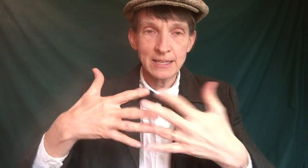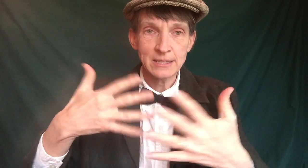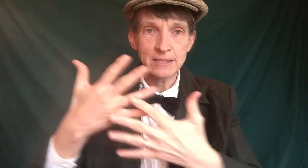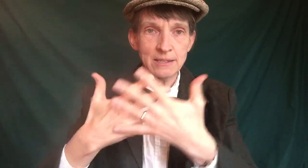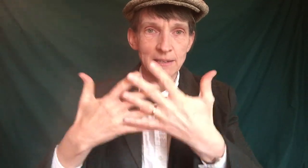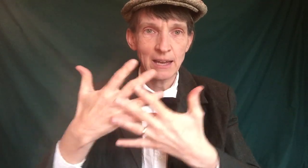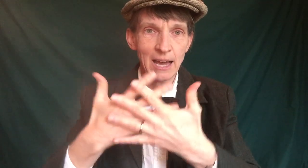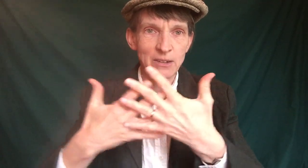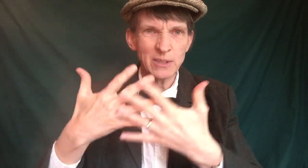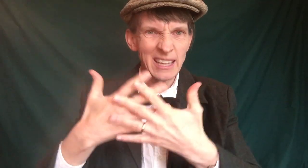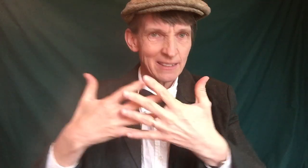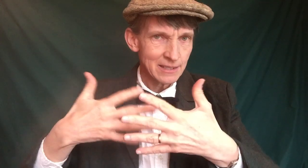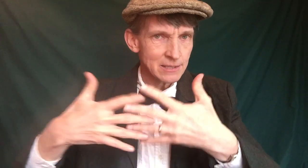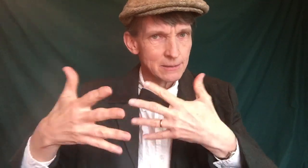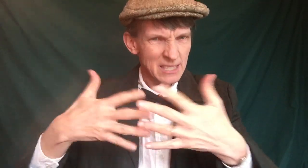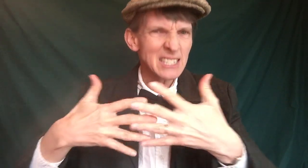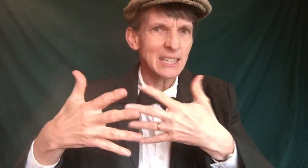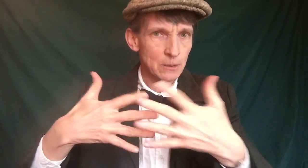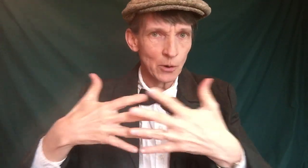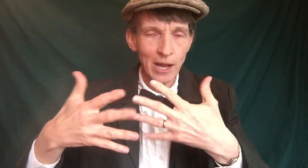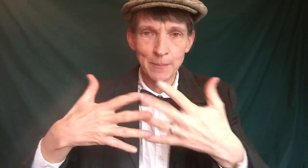this. I do it like this. This is a little more common.